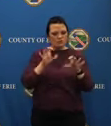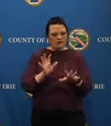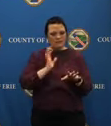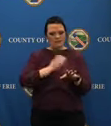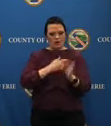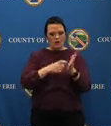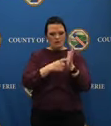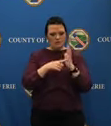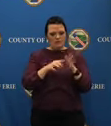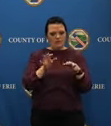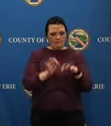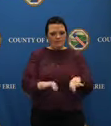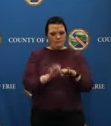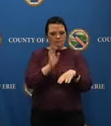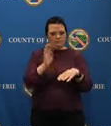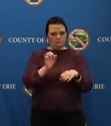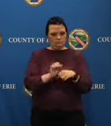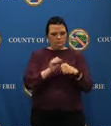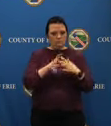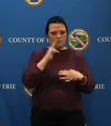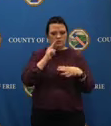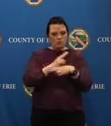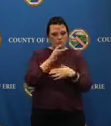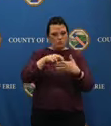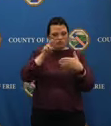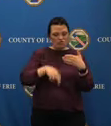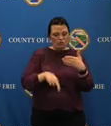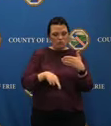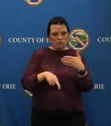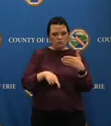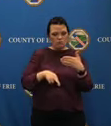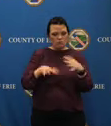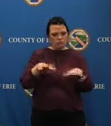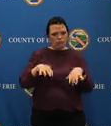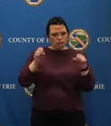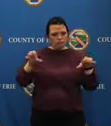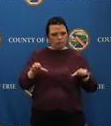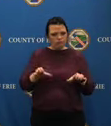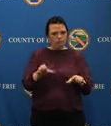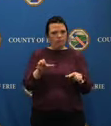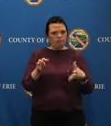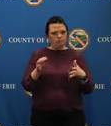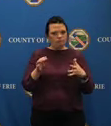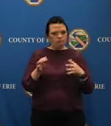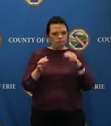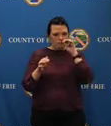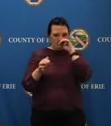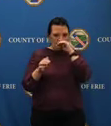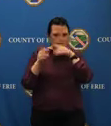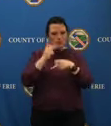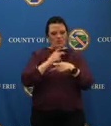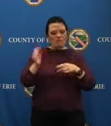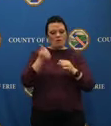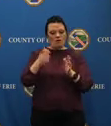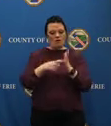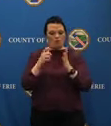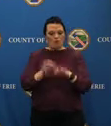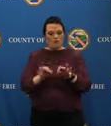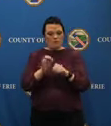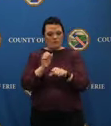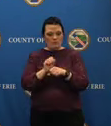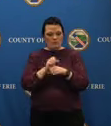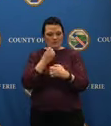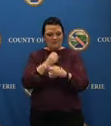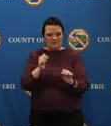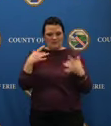essential employees with and use those results to take action to keep other essential employees healthy and safe.